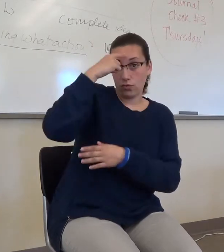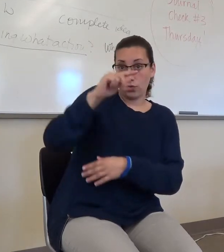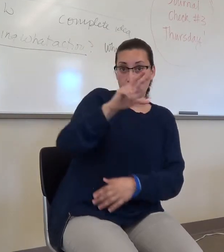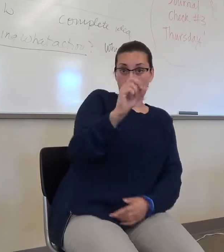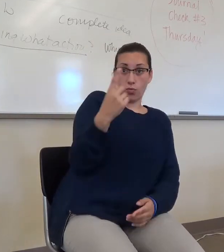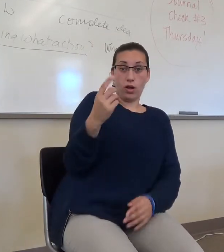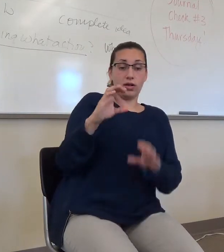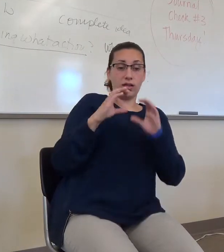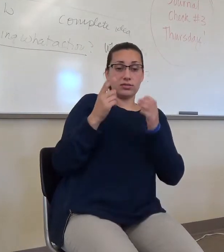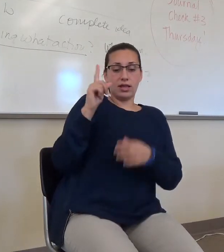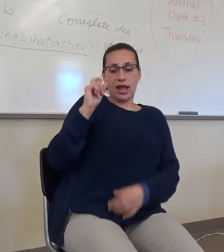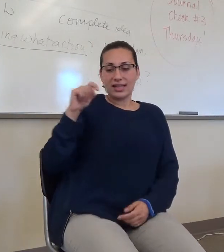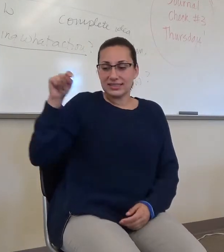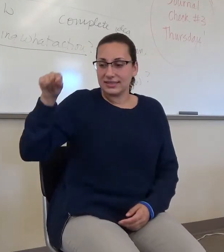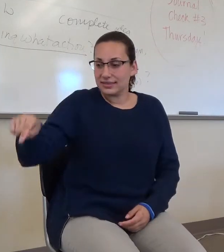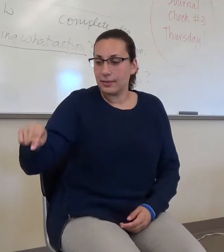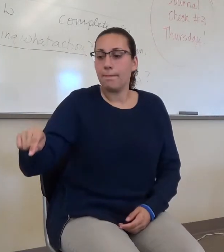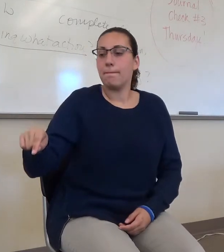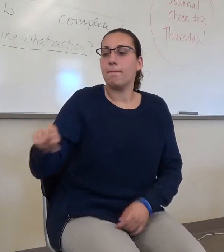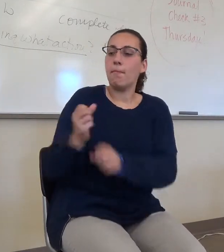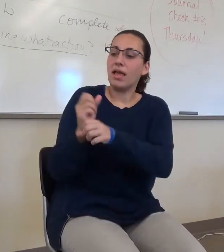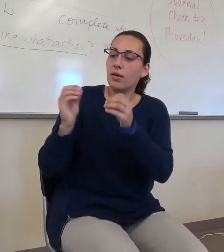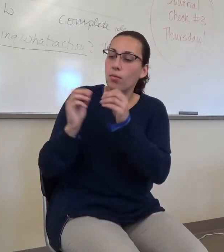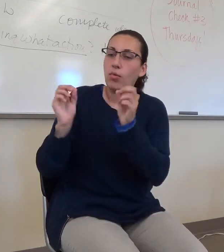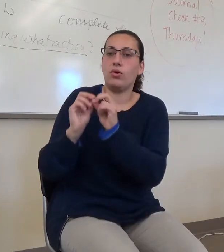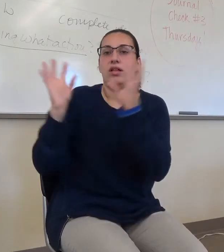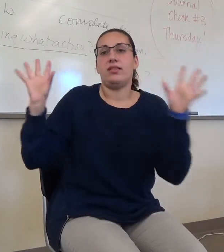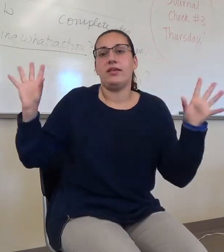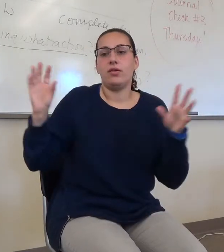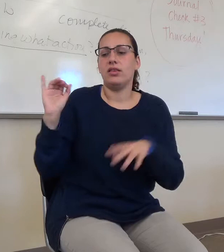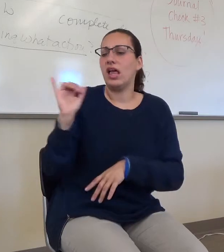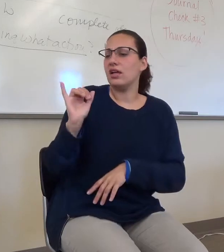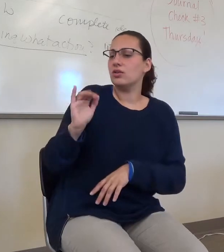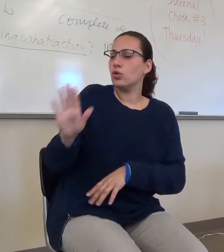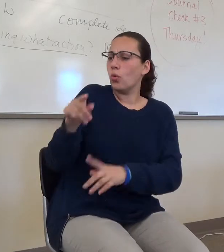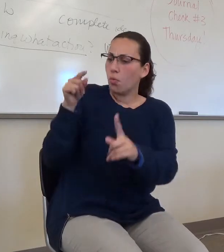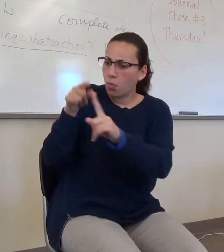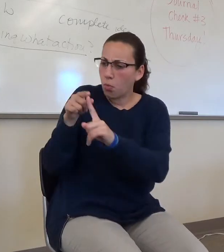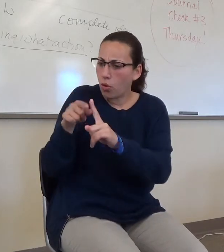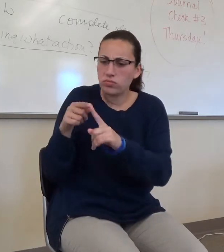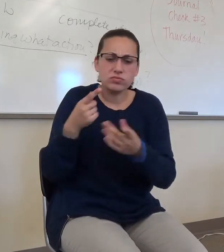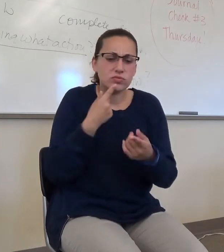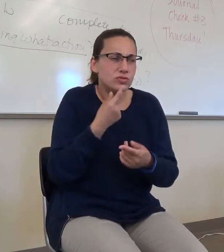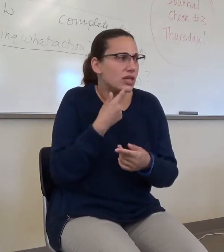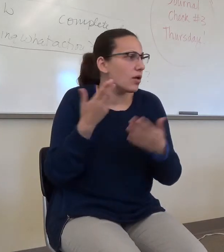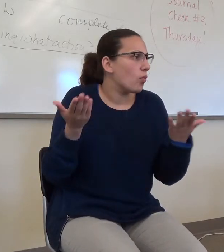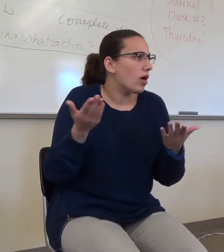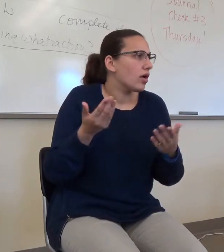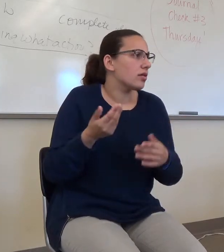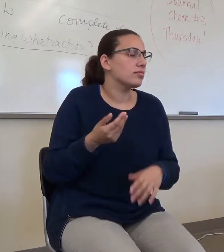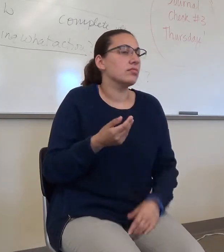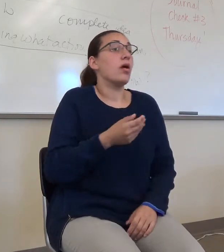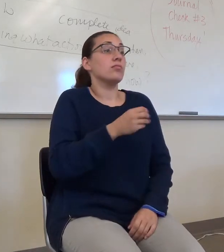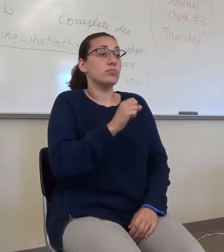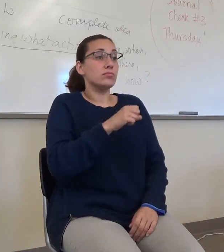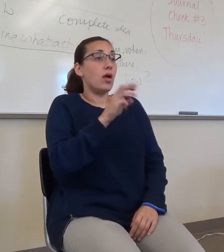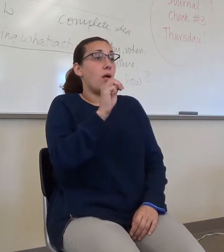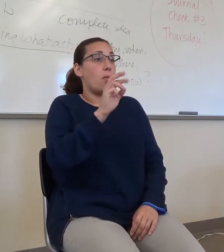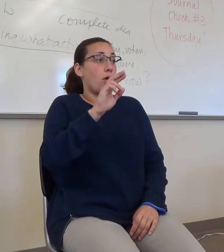of ask them to make that clearer to their readers. What are you trying to say here? Mars has 2 moons that are very similar